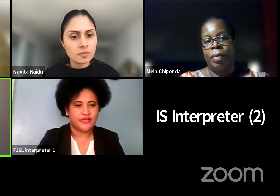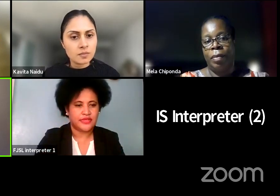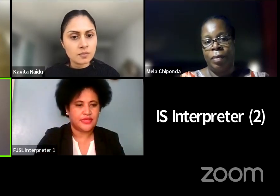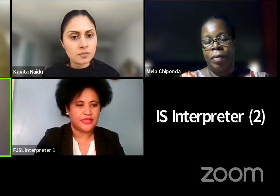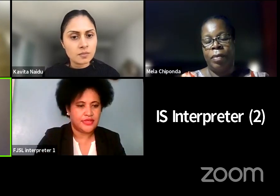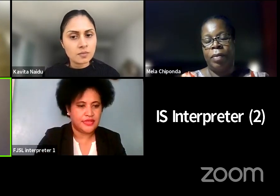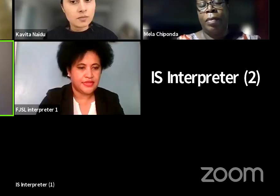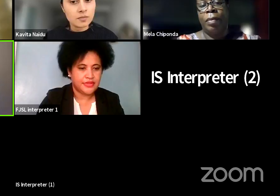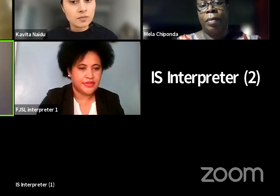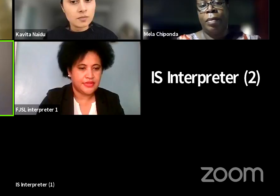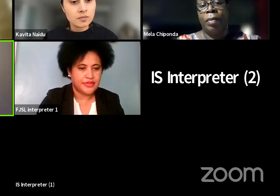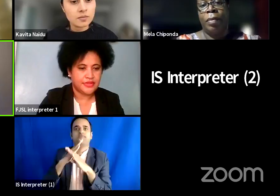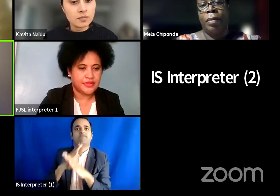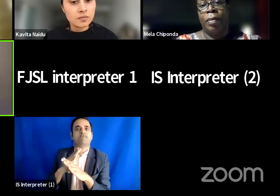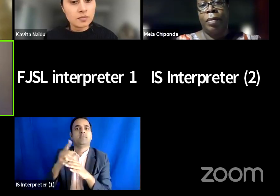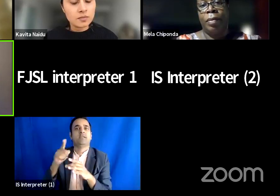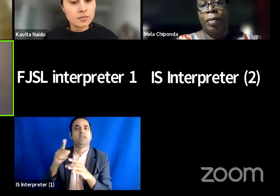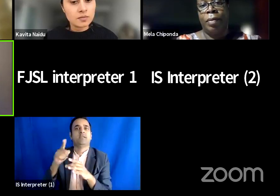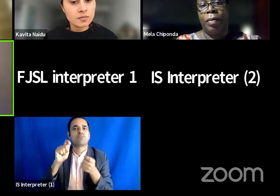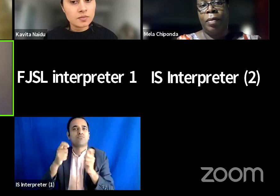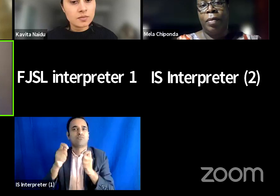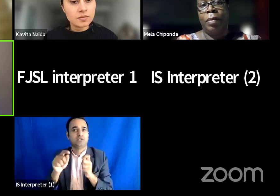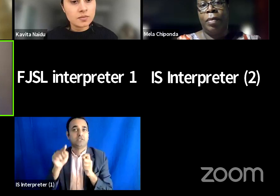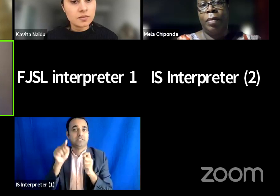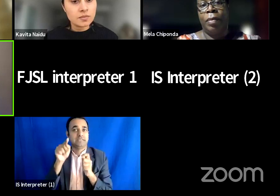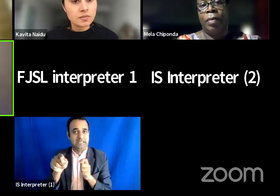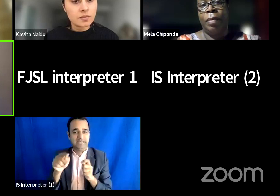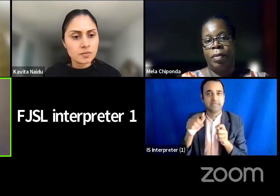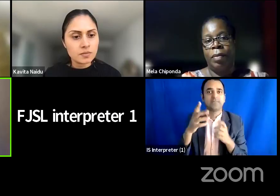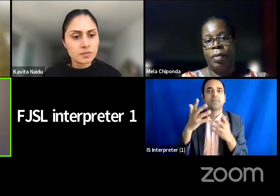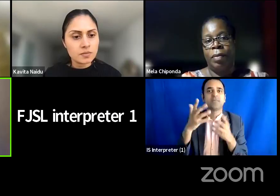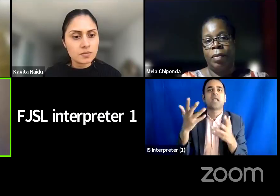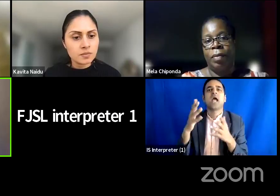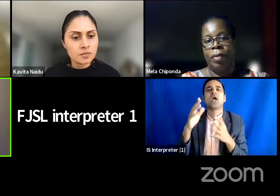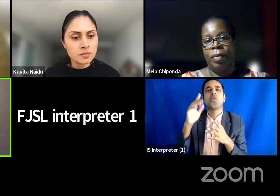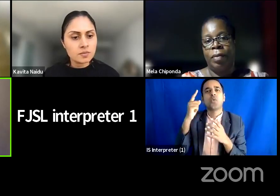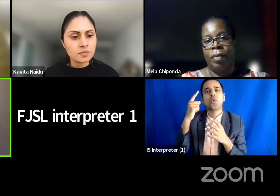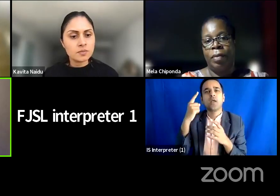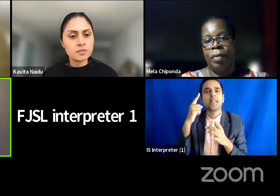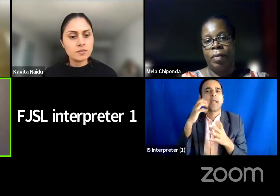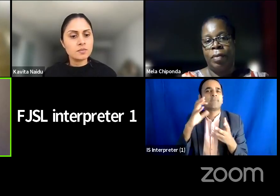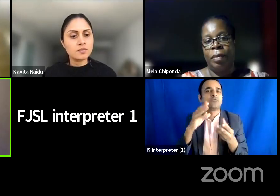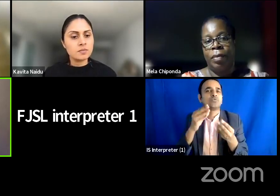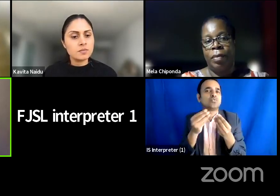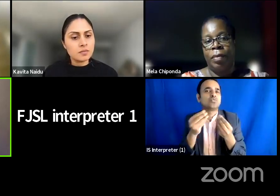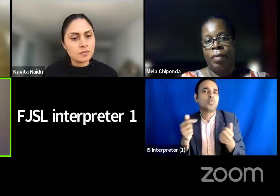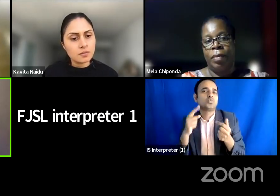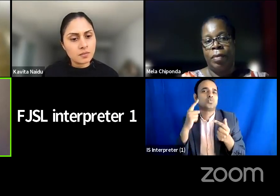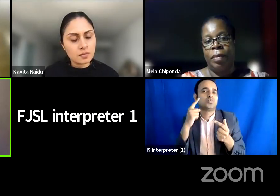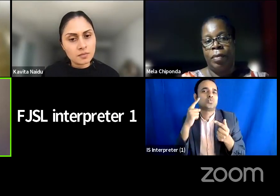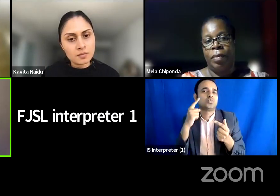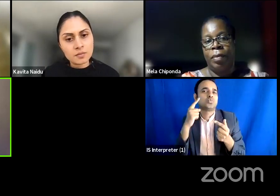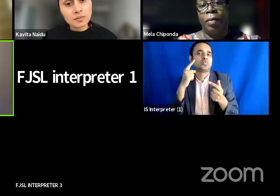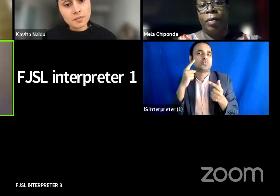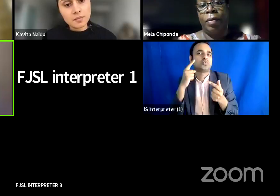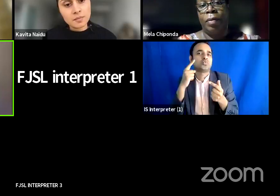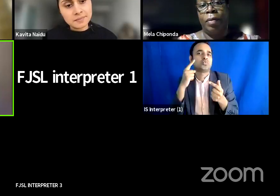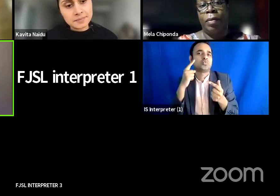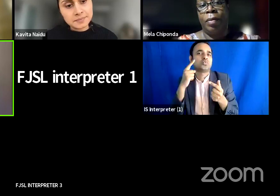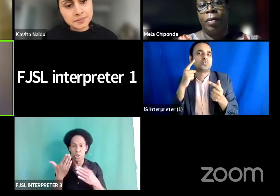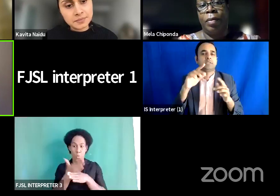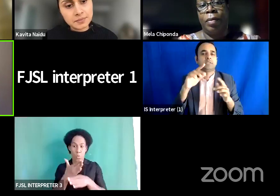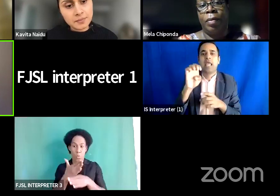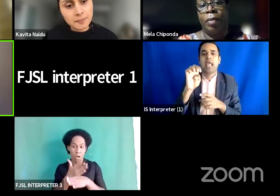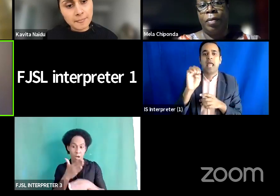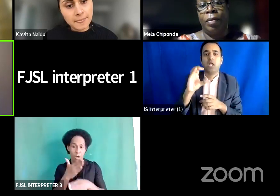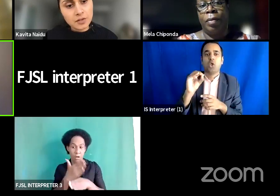causes of the ecology. However, I appreciate the work that is being done by the Feminist Coalition on the Green New Deal. And that's an excellent